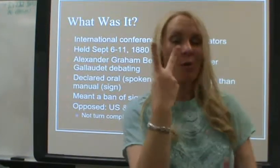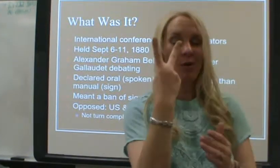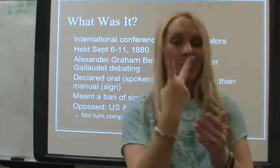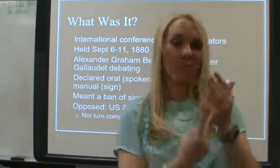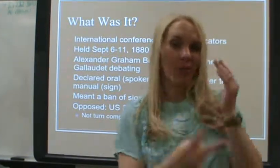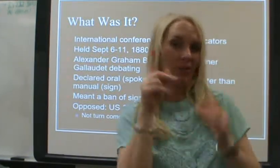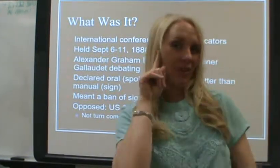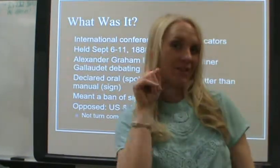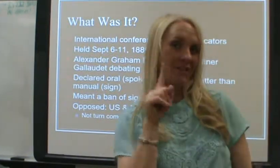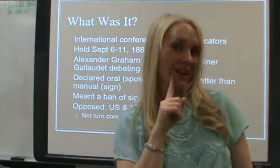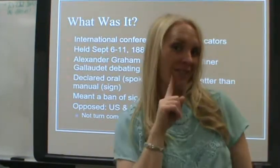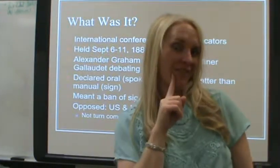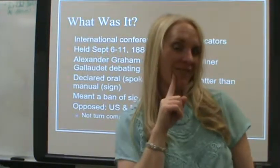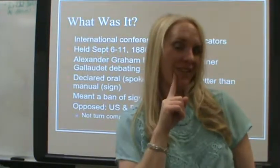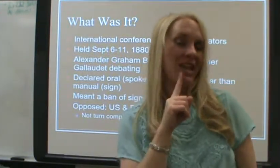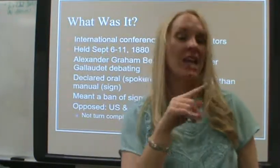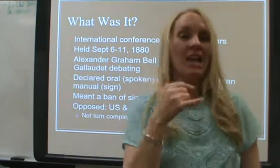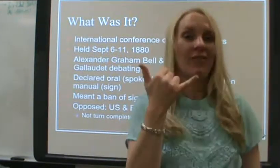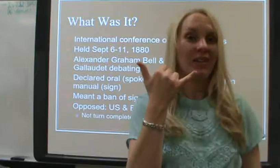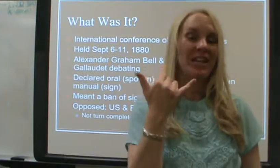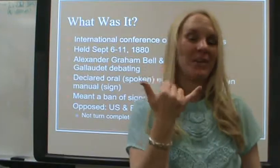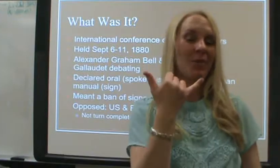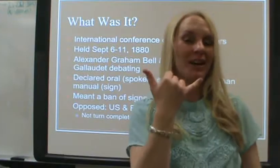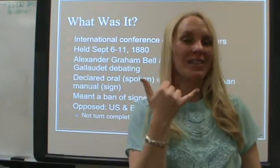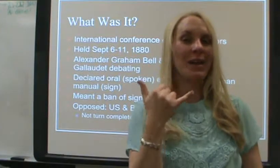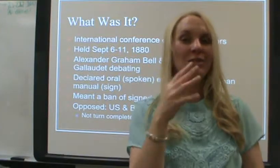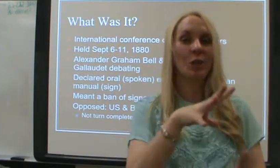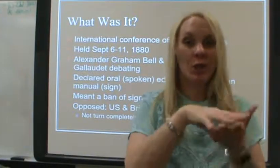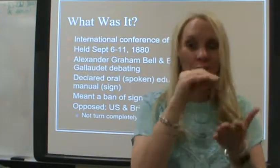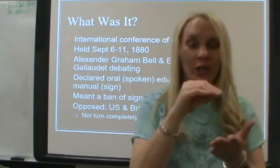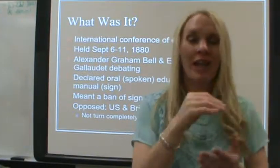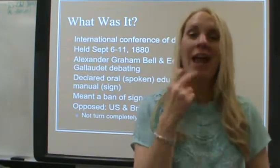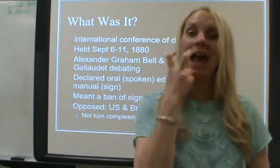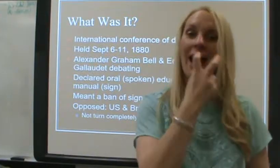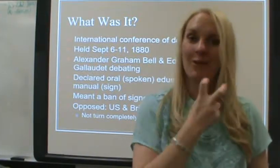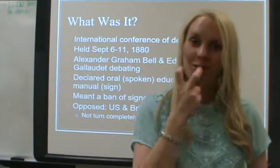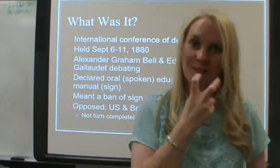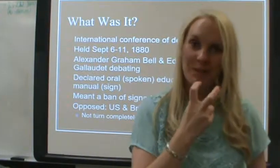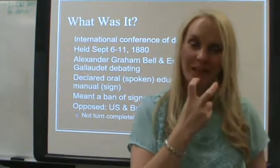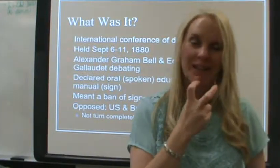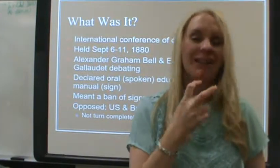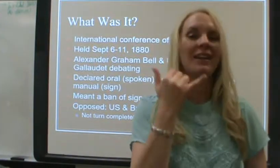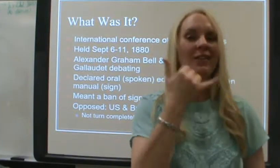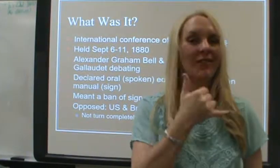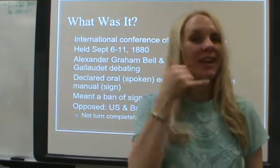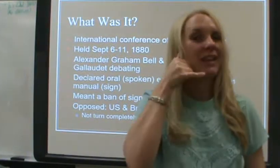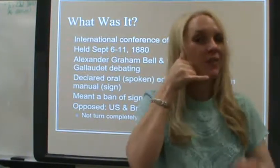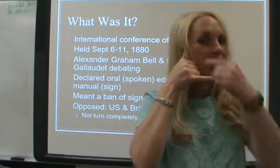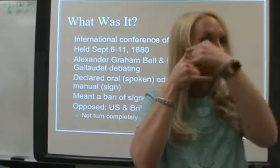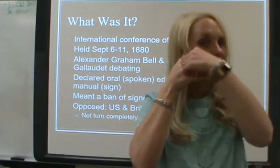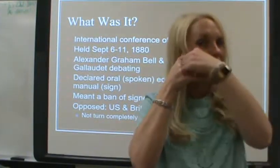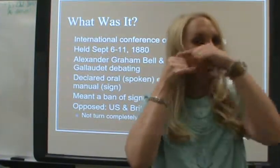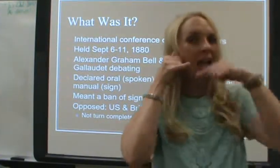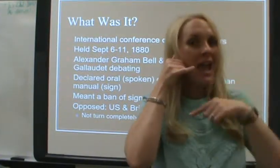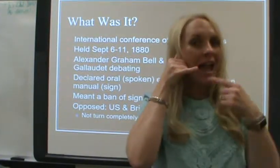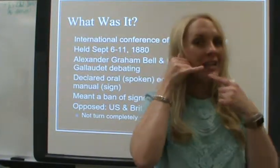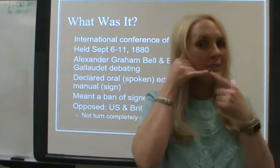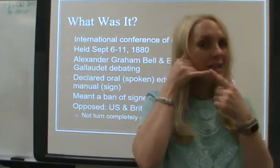were both deaf. If he wanted them to learn how to speak, right? If you can hear it and speak